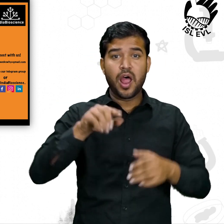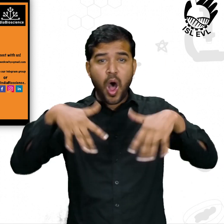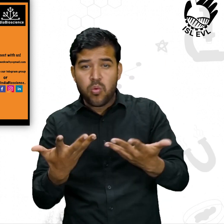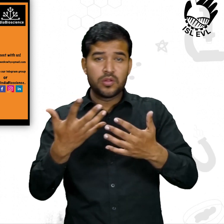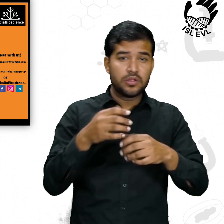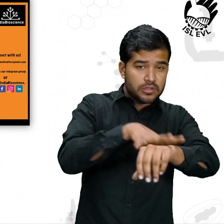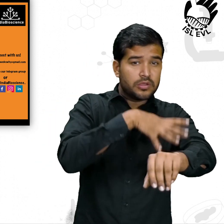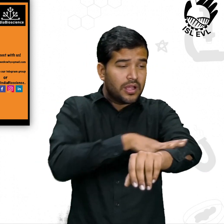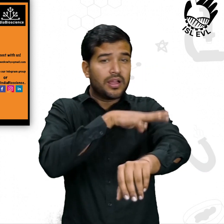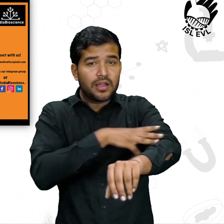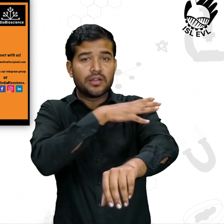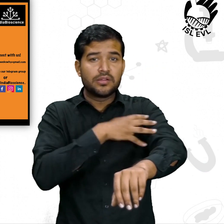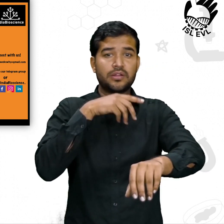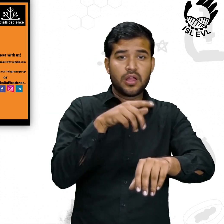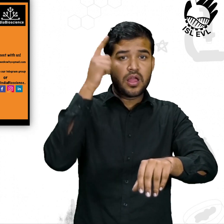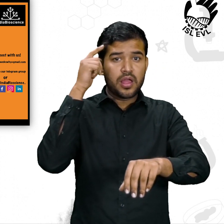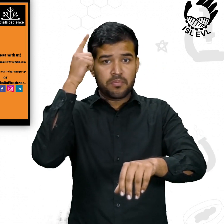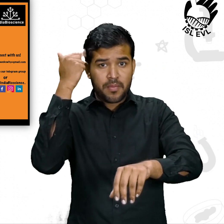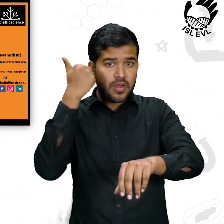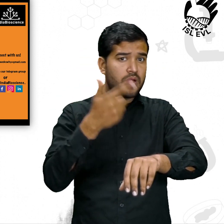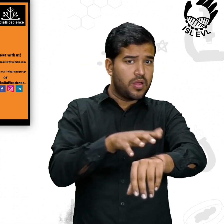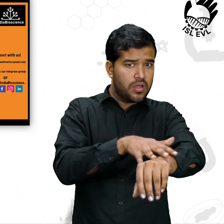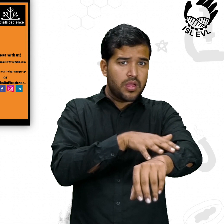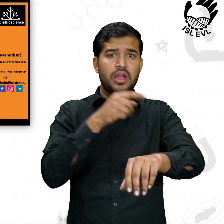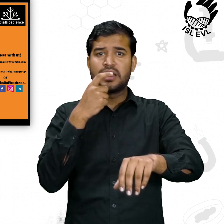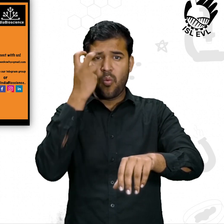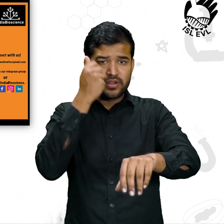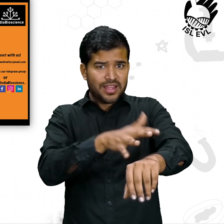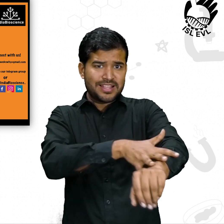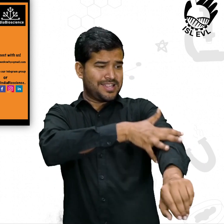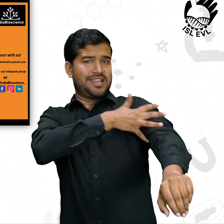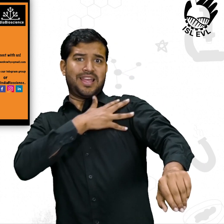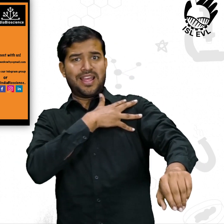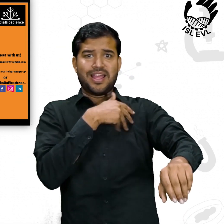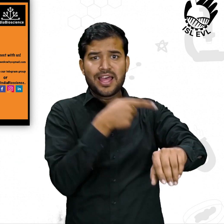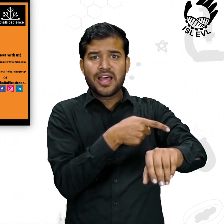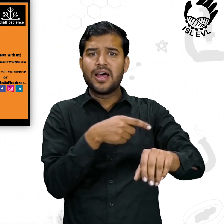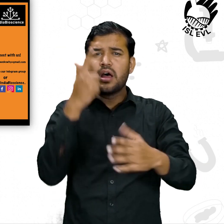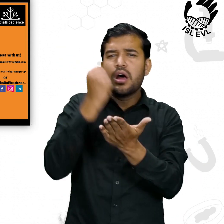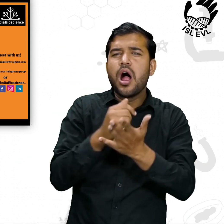the melanocytes know where to make the dark pigment and where to make the orange?